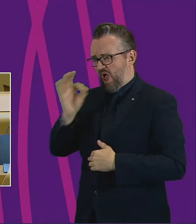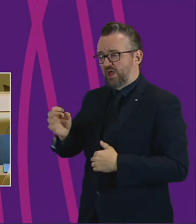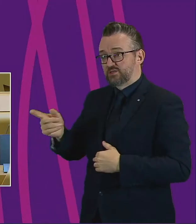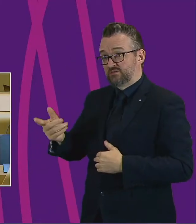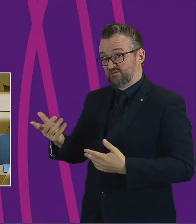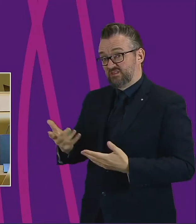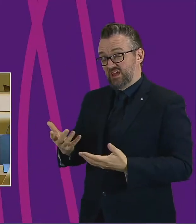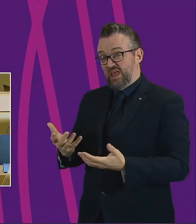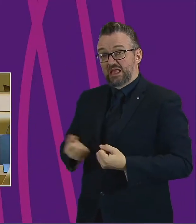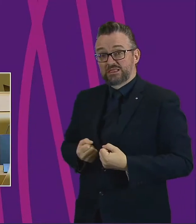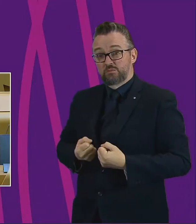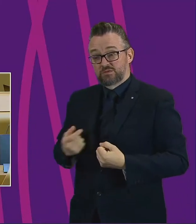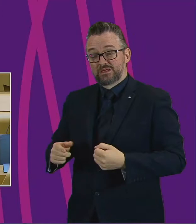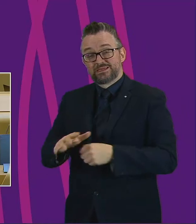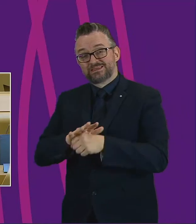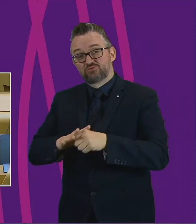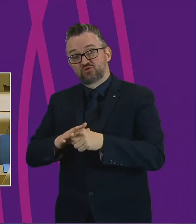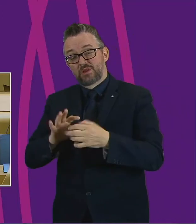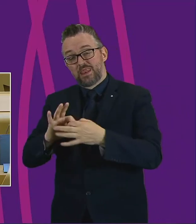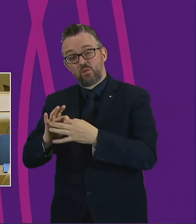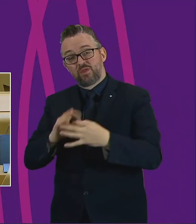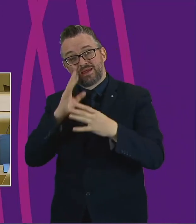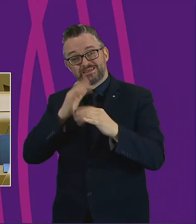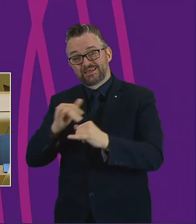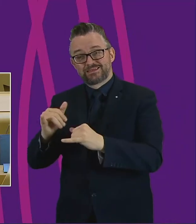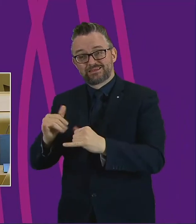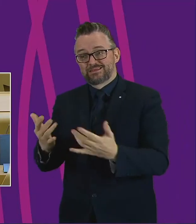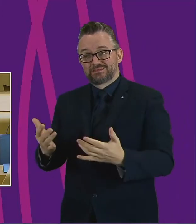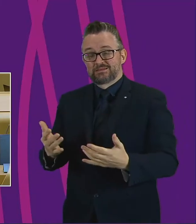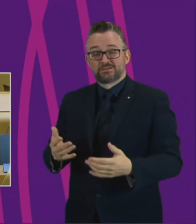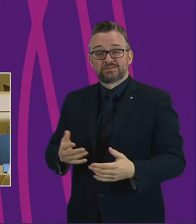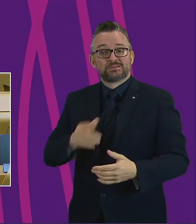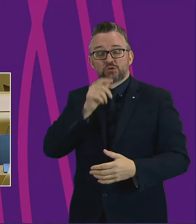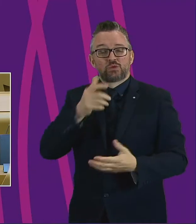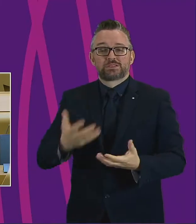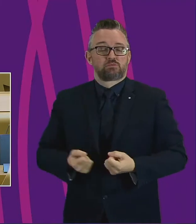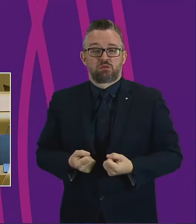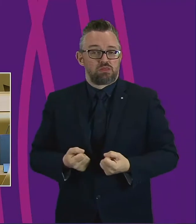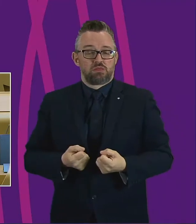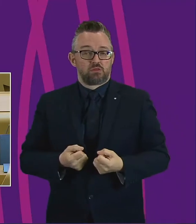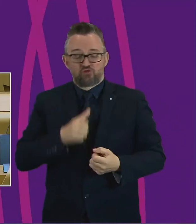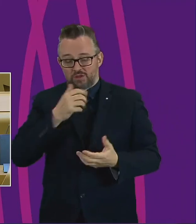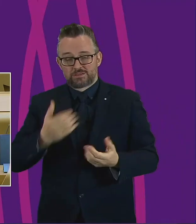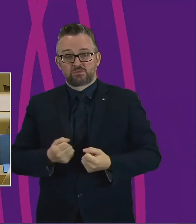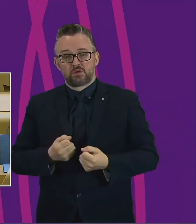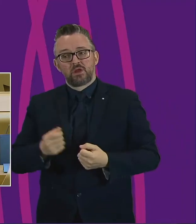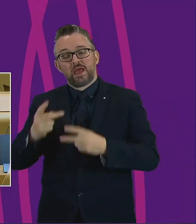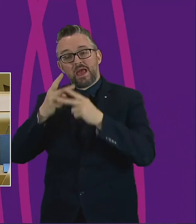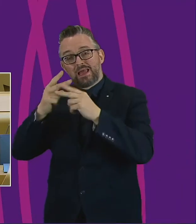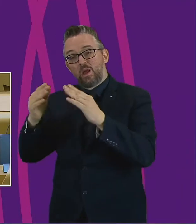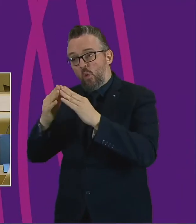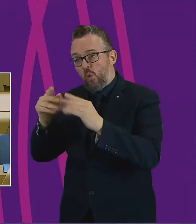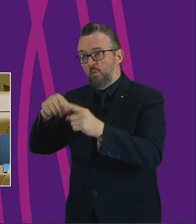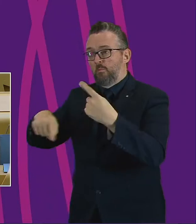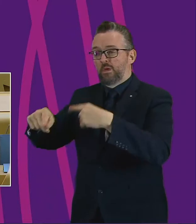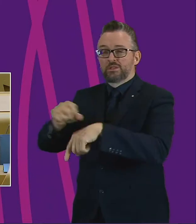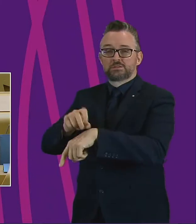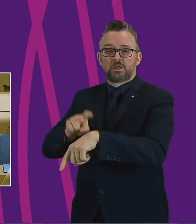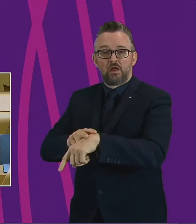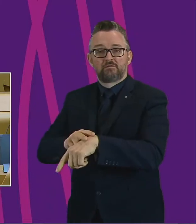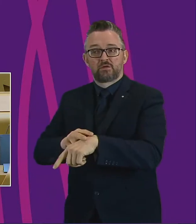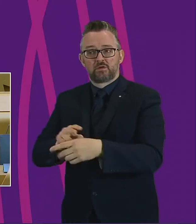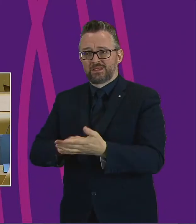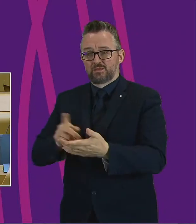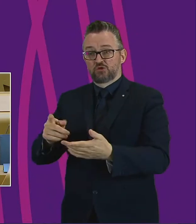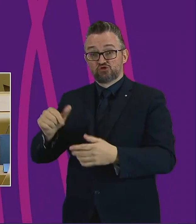that the current situation around testing hasn't been acceptable, and that care home staff and residents who should have been tested haven't actually been able